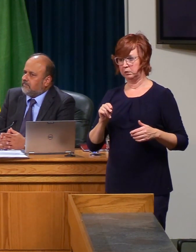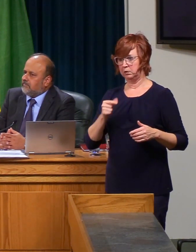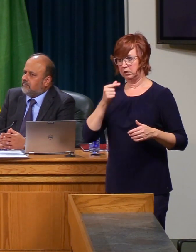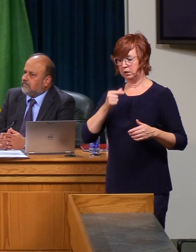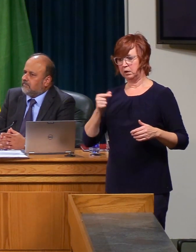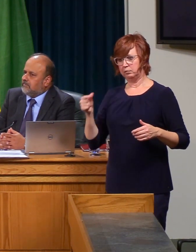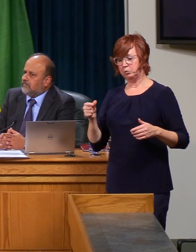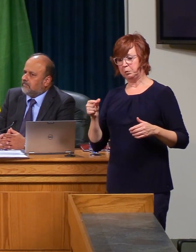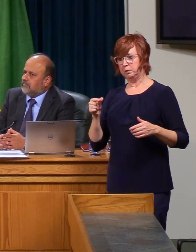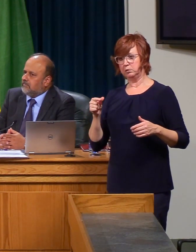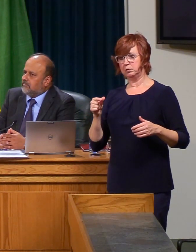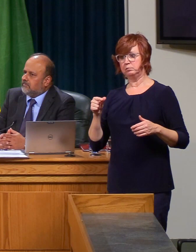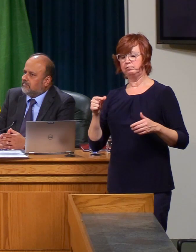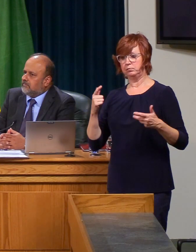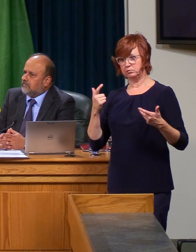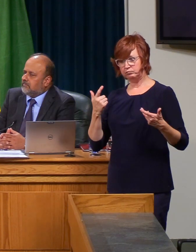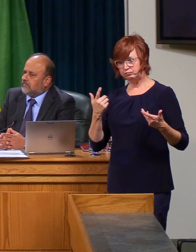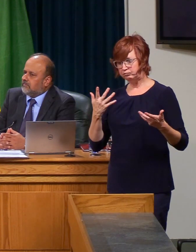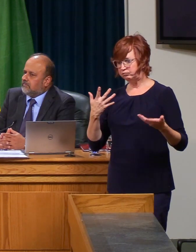some very, very serious